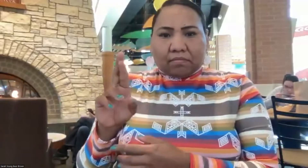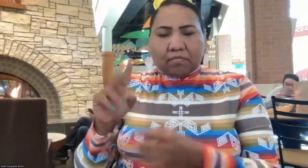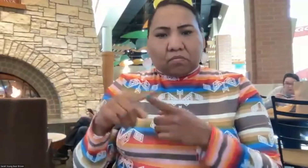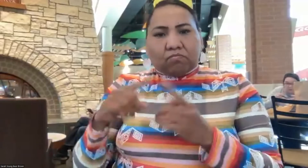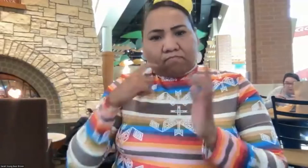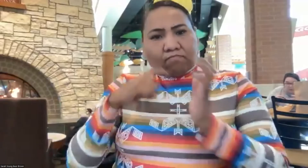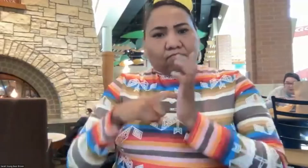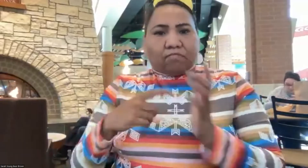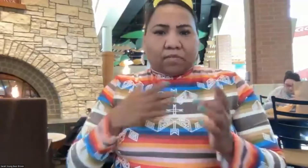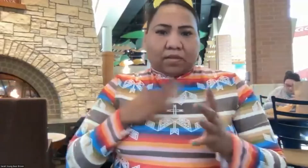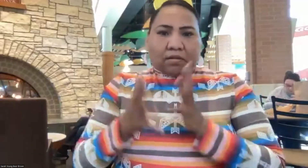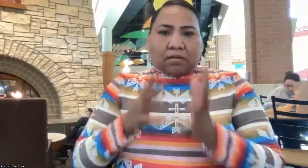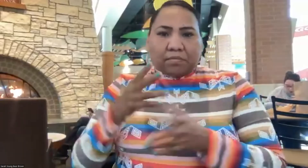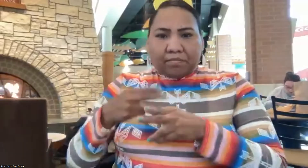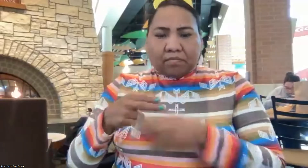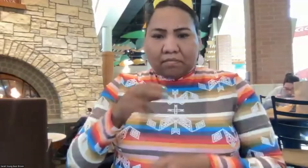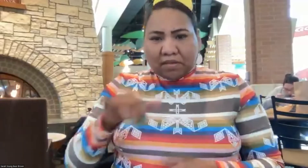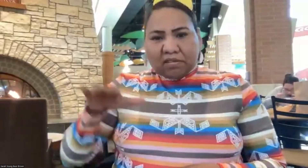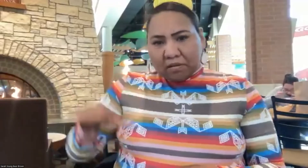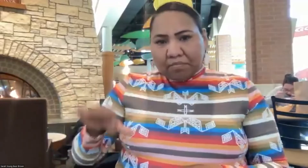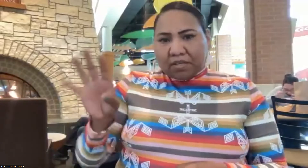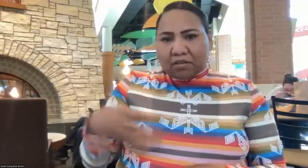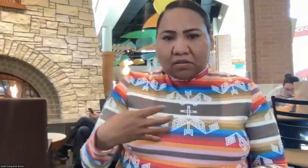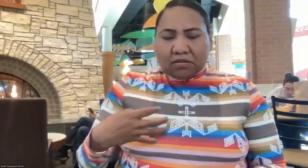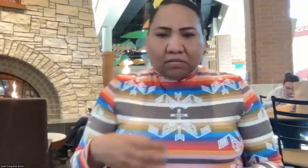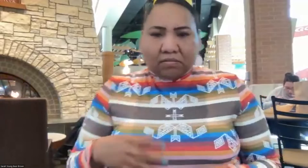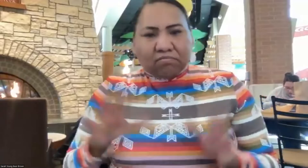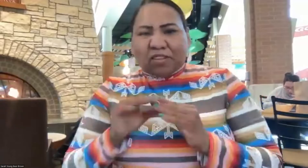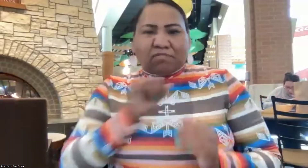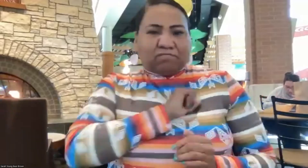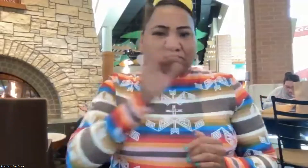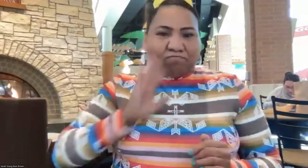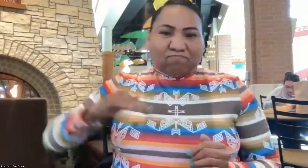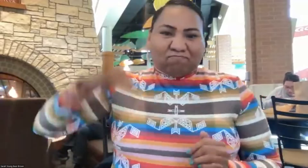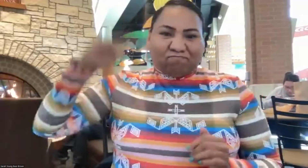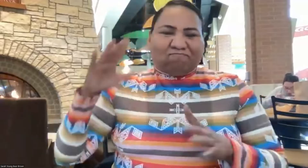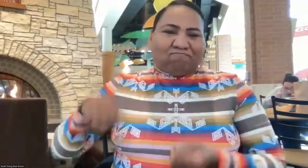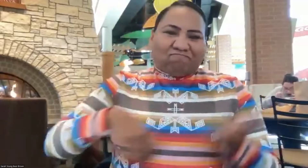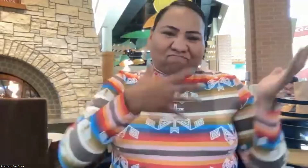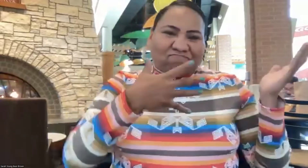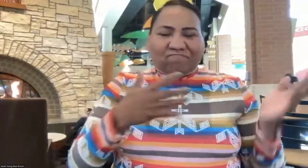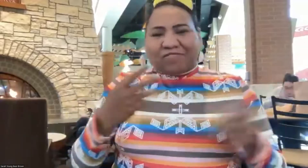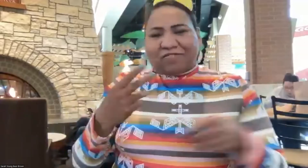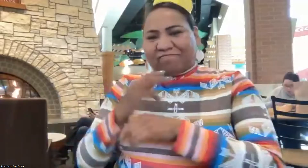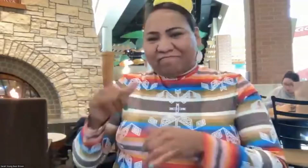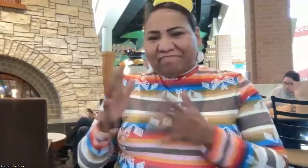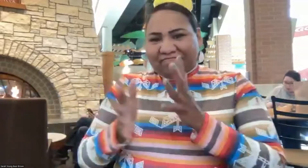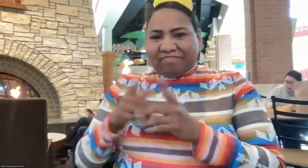Indigenous name is Young Bear. So to be true to myself and my identity, my sign is Young. and then the claw hand shapes the